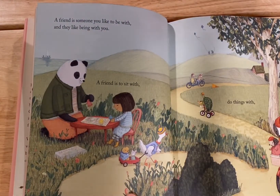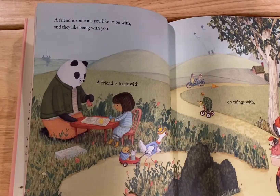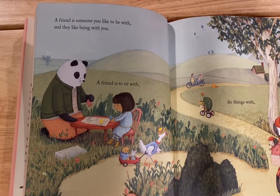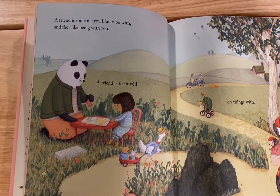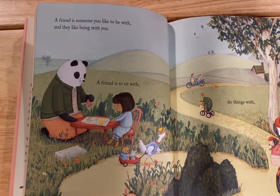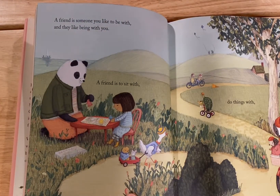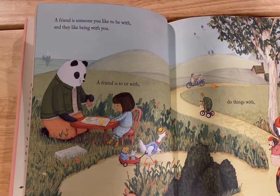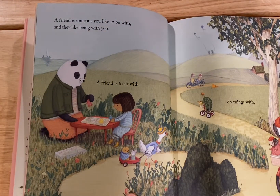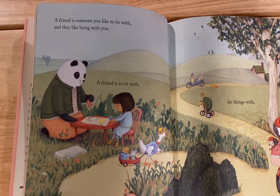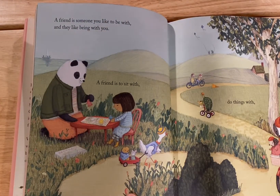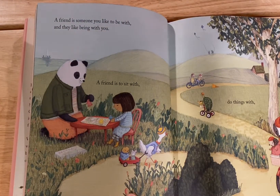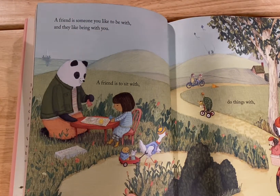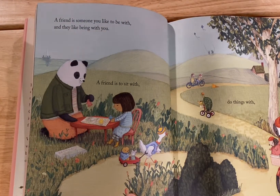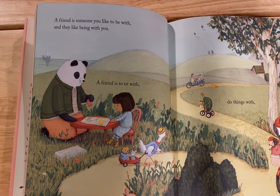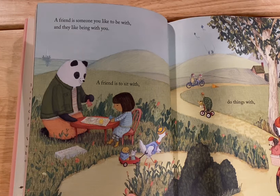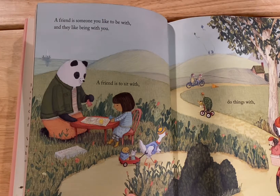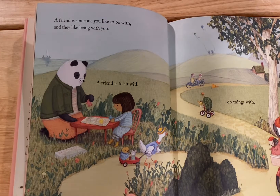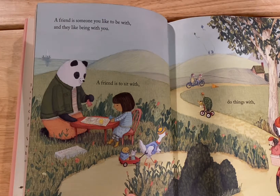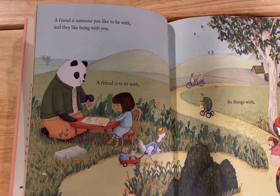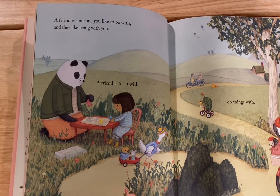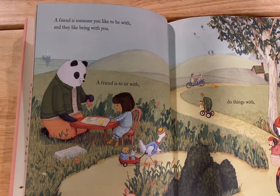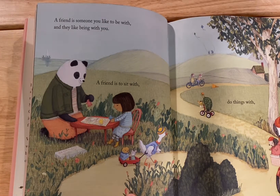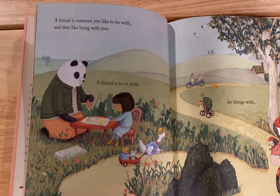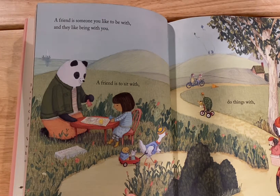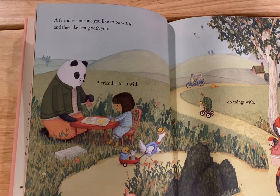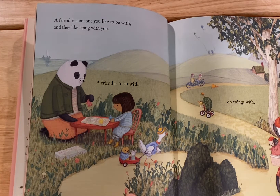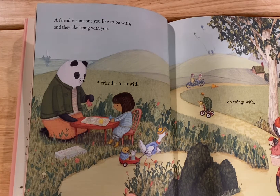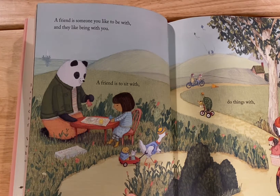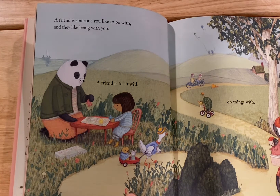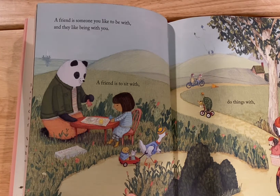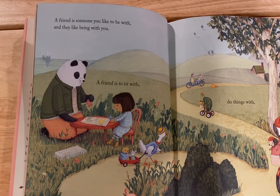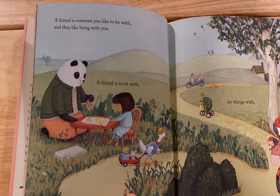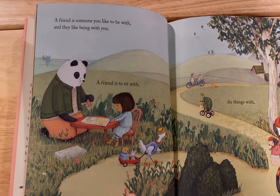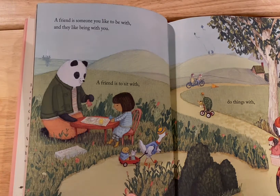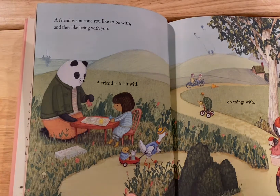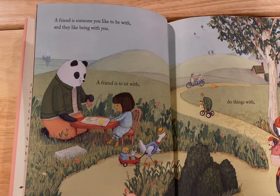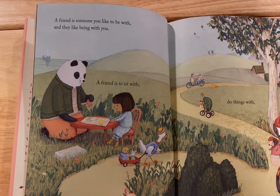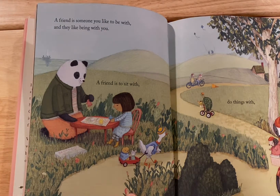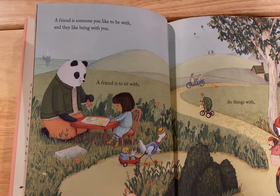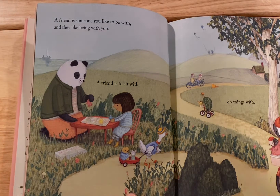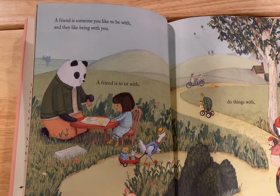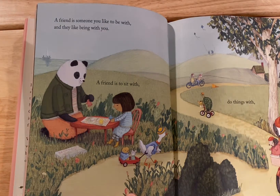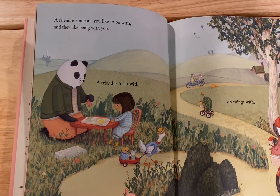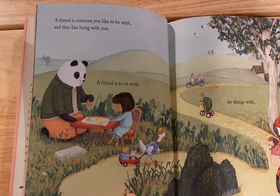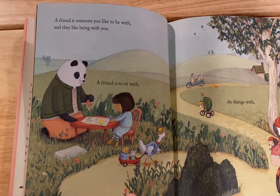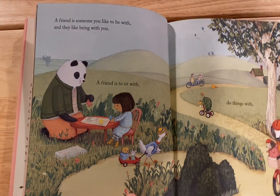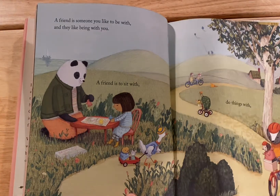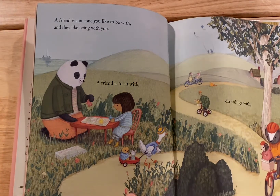you like to be with, and they like being with you. A friend is to sit with, do things with,